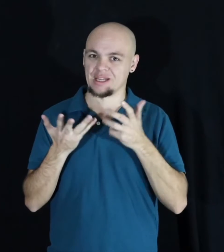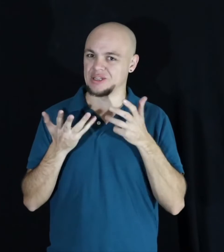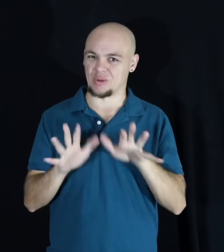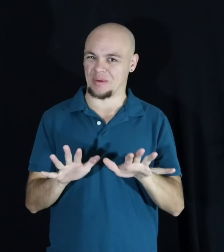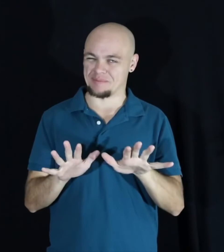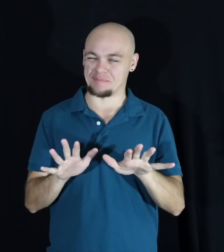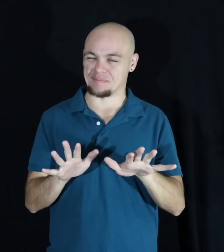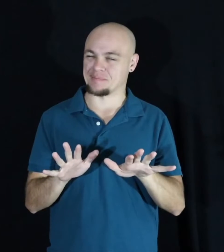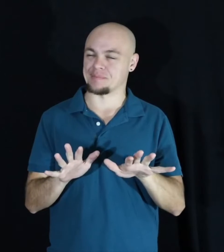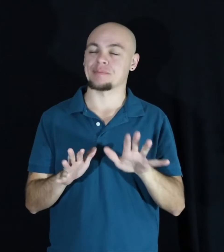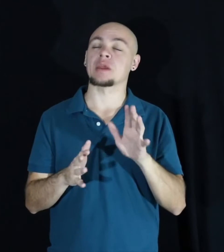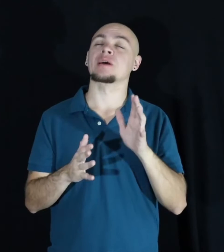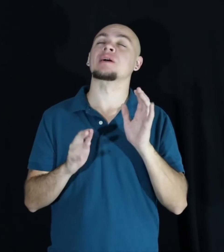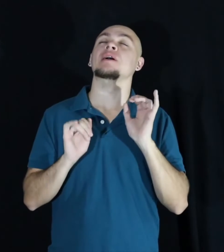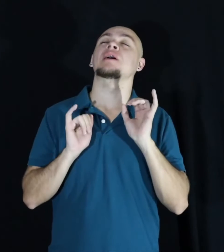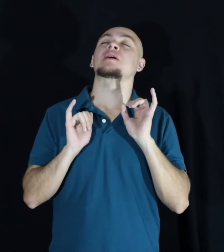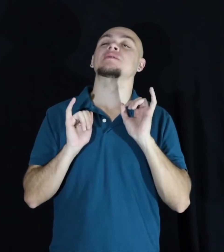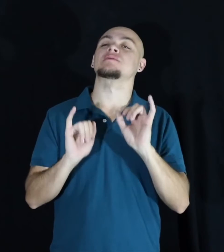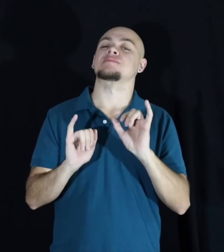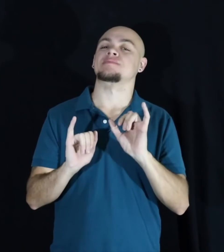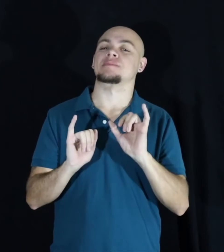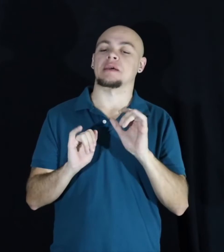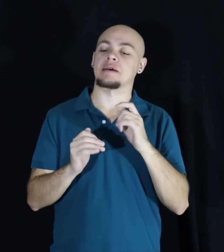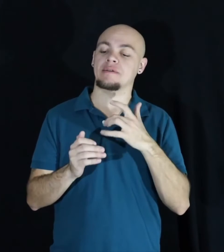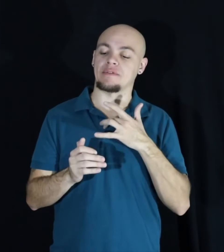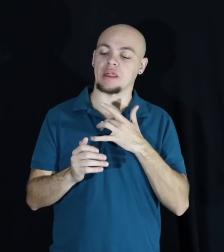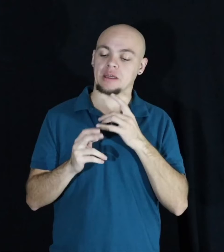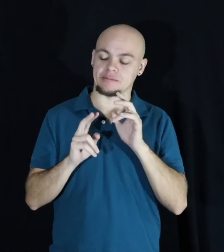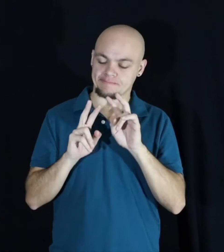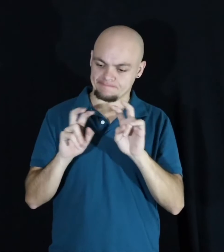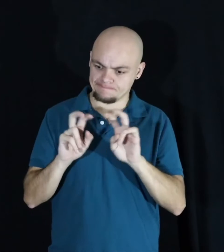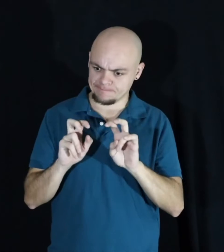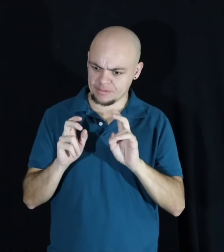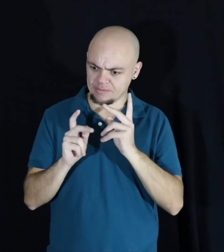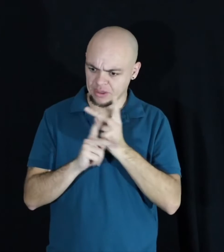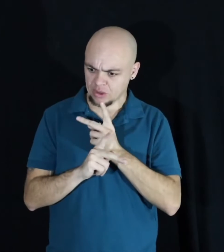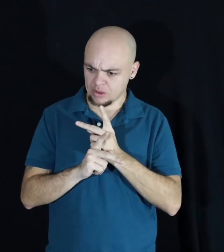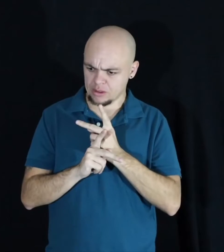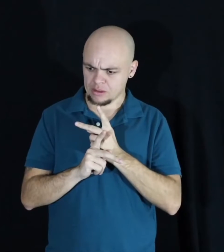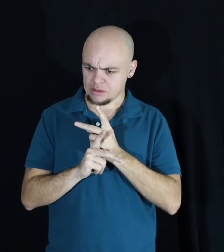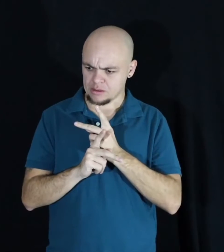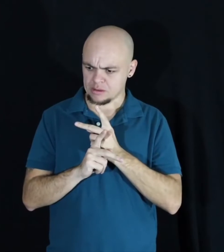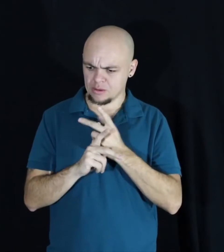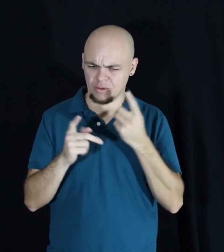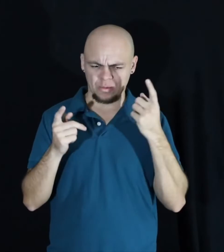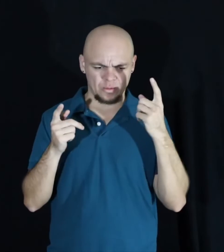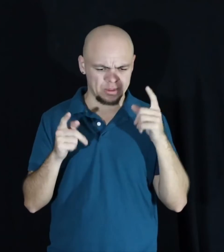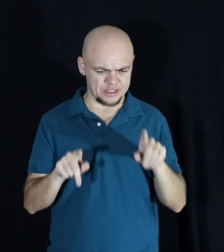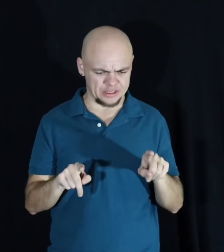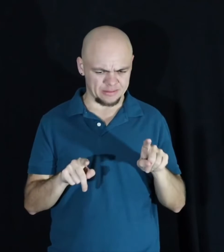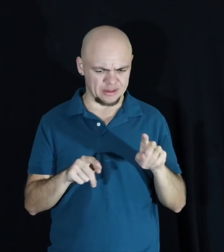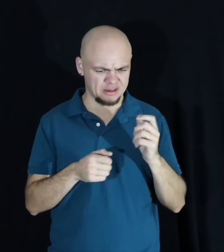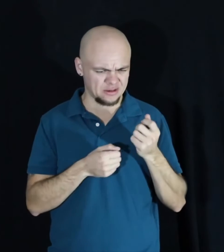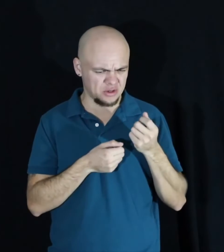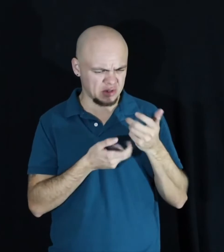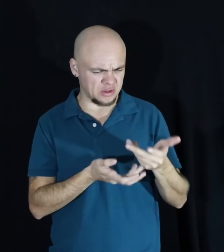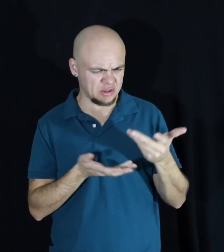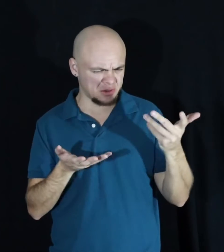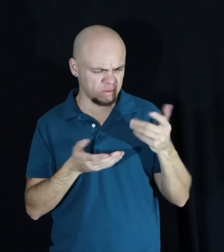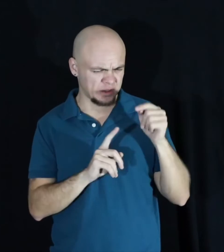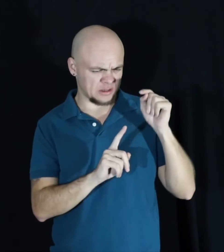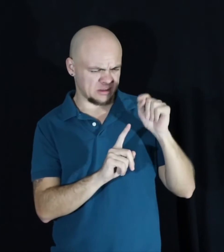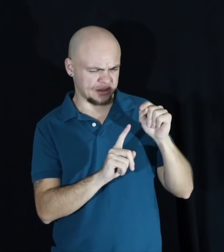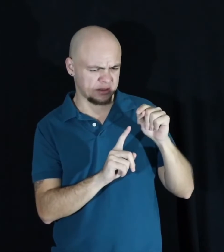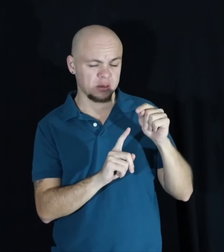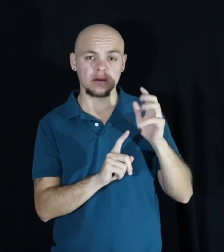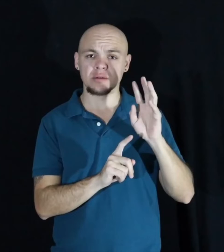Once I acknowledge how I feel, now it's time to identify the cause. What just happened? Well, I